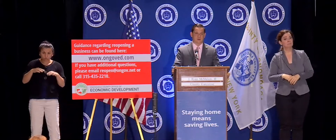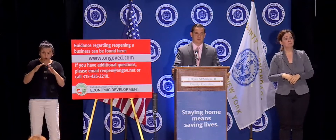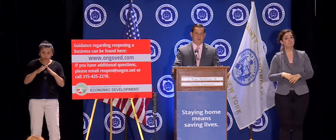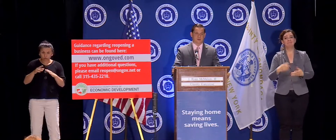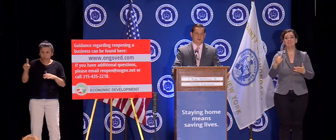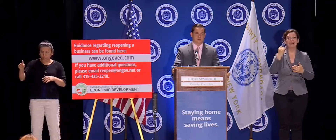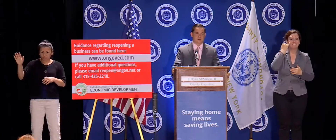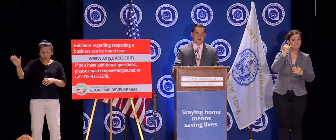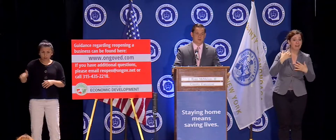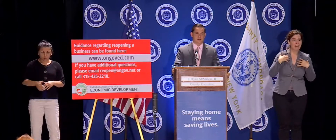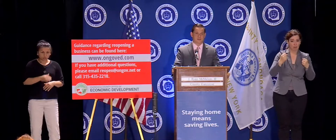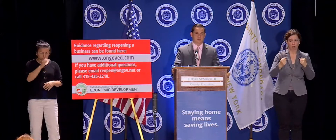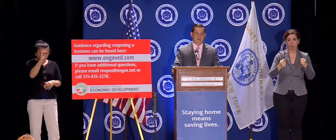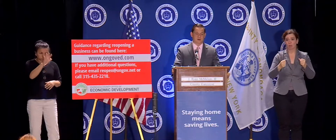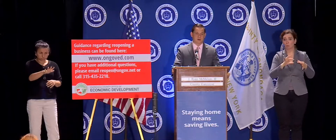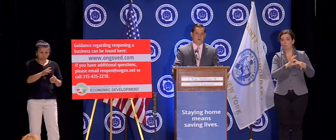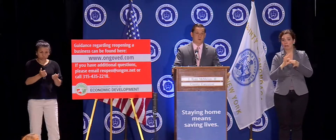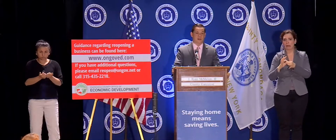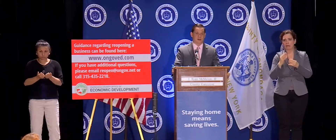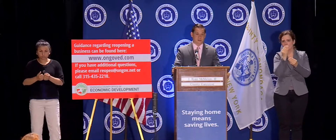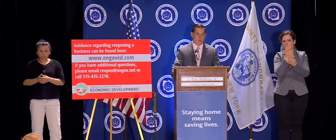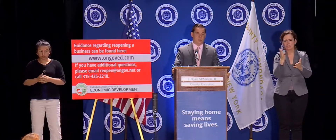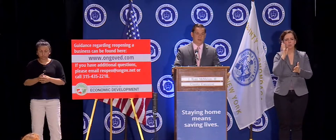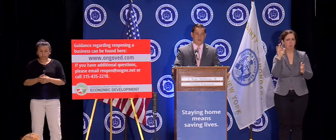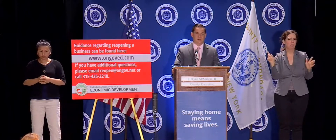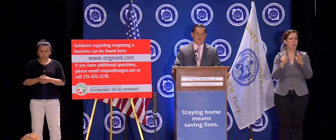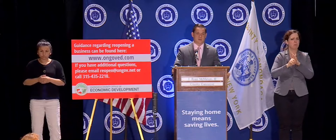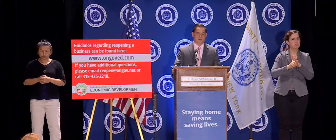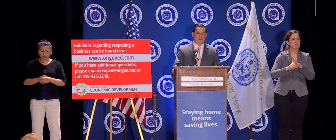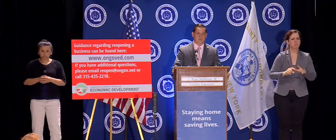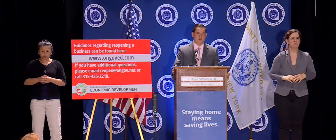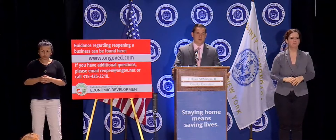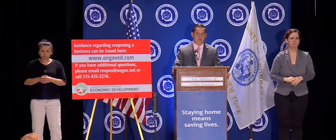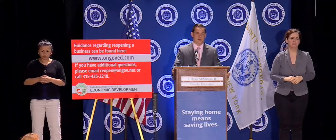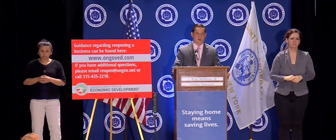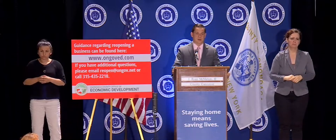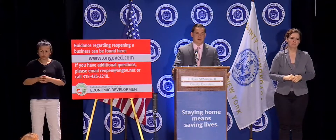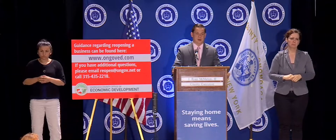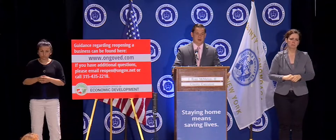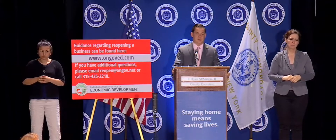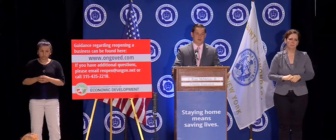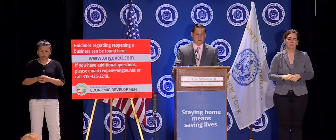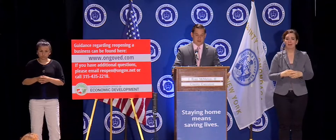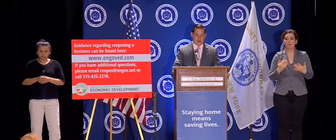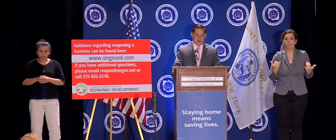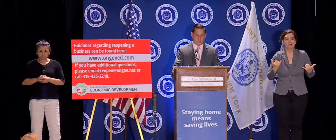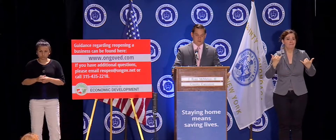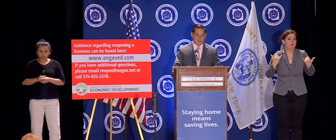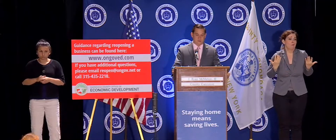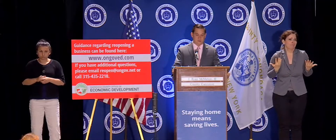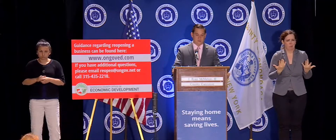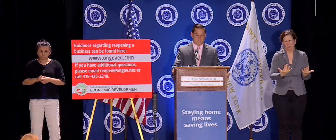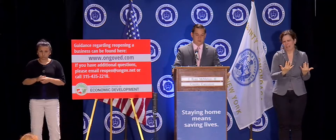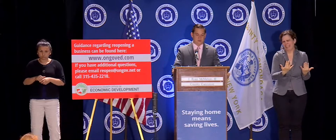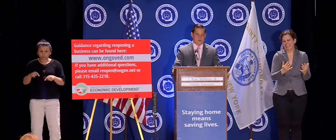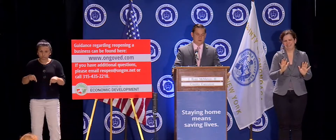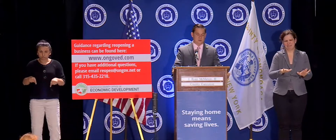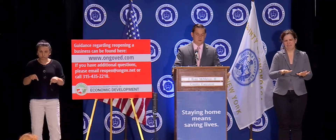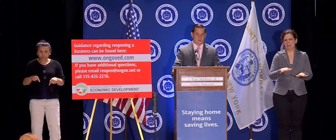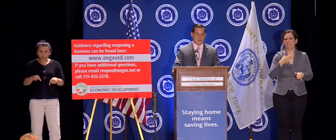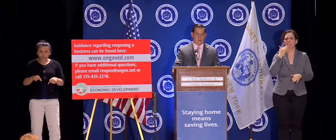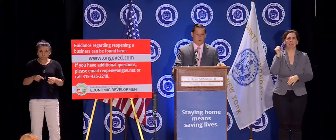process, Dr. Gupta wants to be here, or reiterate a point, she wants to be here. But right now,